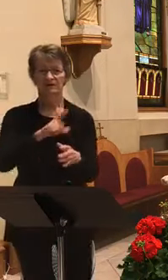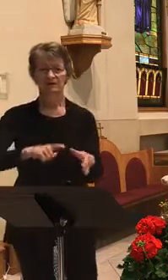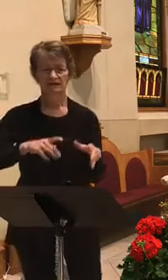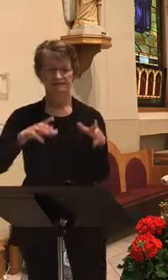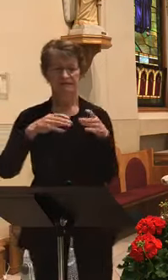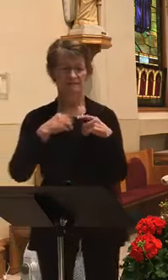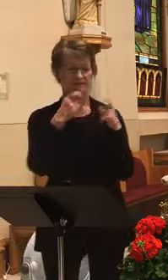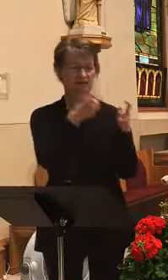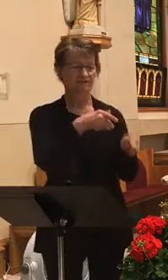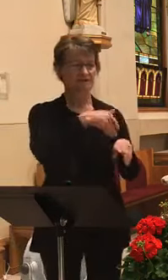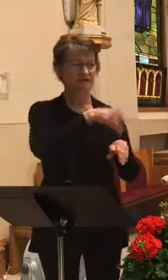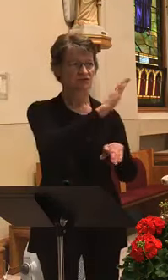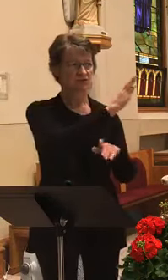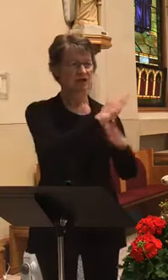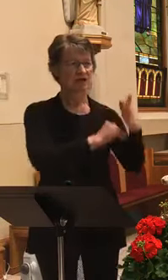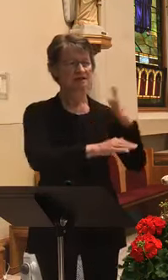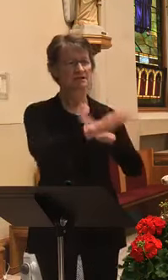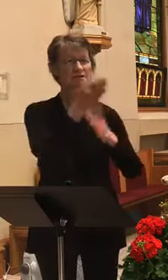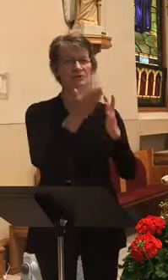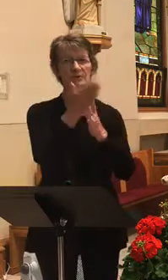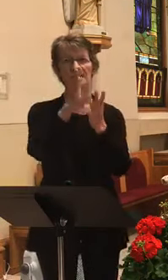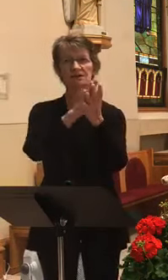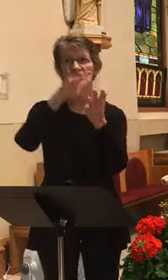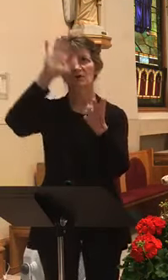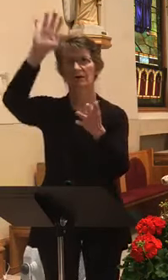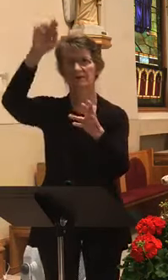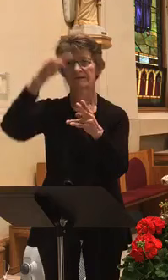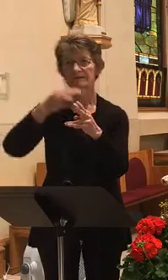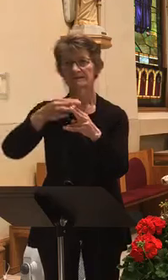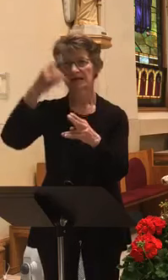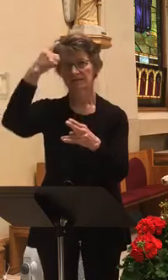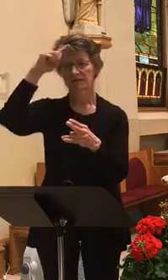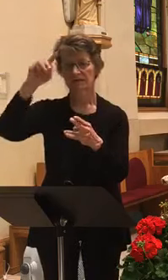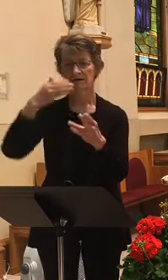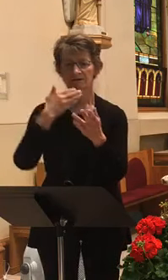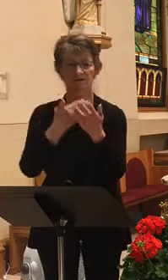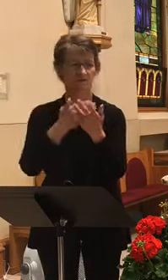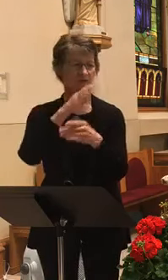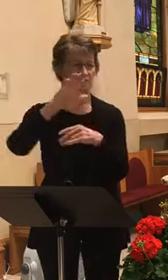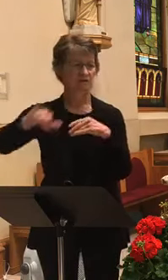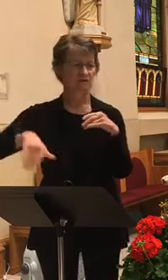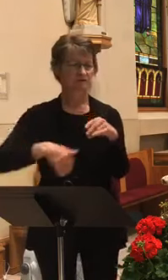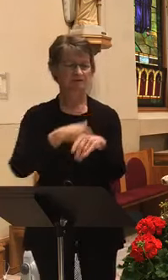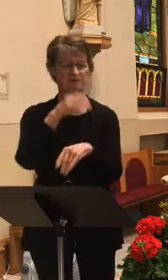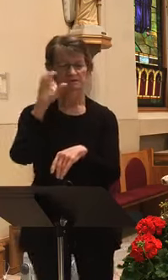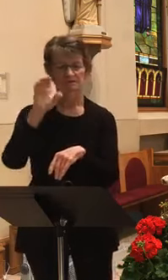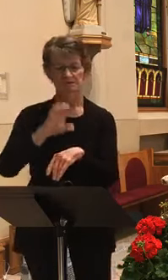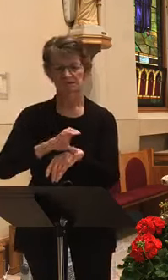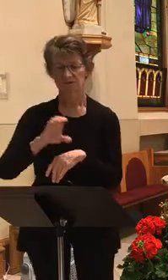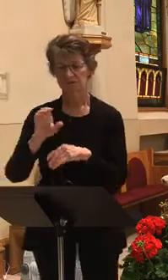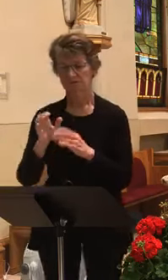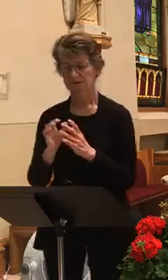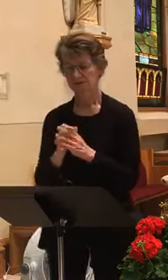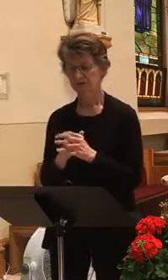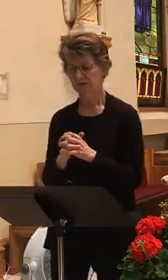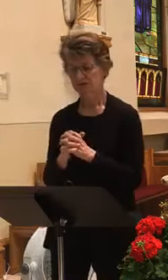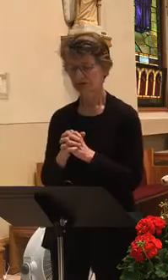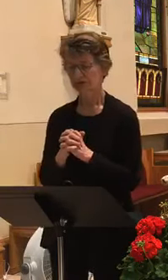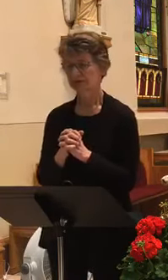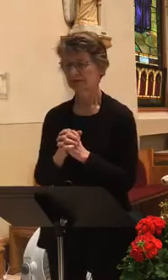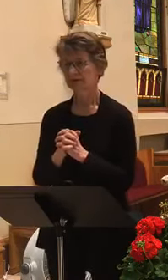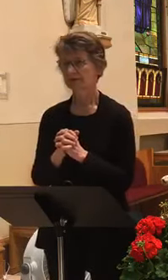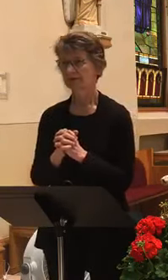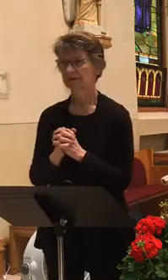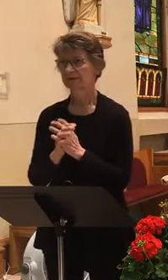the sacrifice at your hands for the praise and the glory of his name, for our good and the good of all of his holy